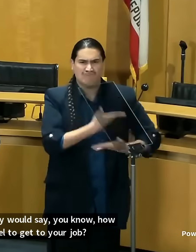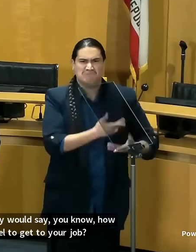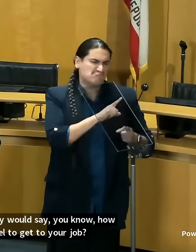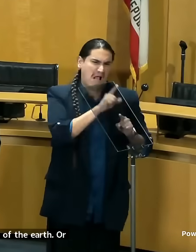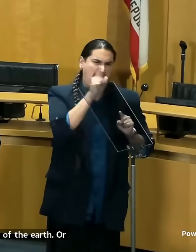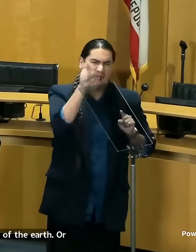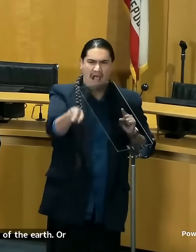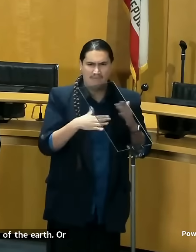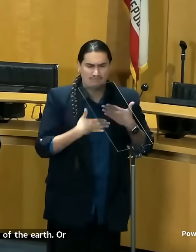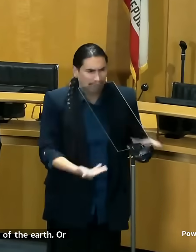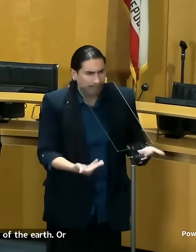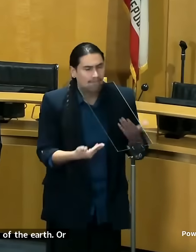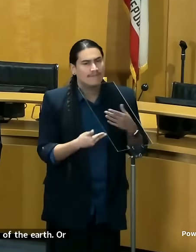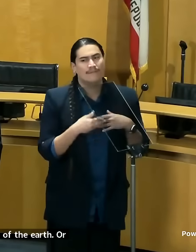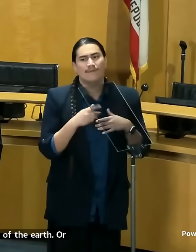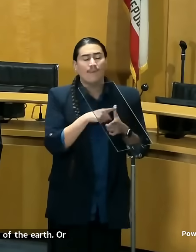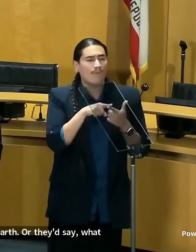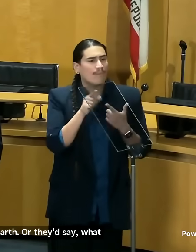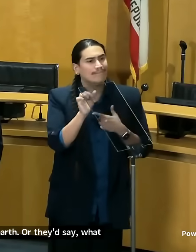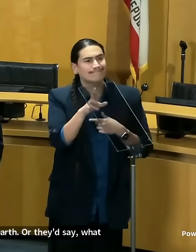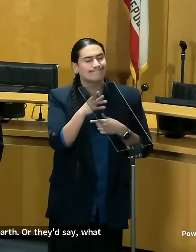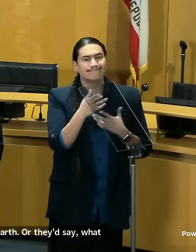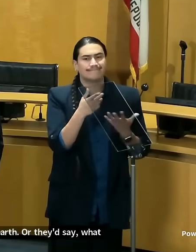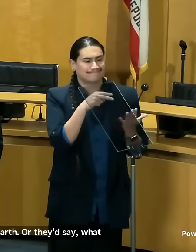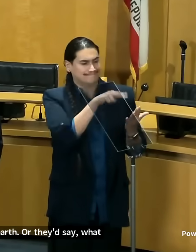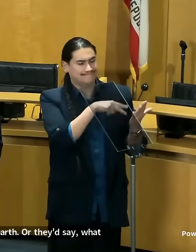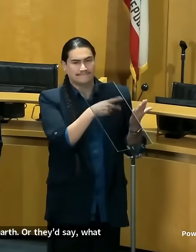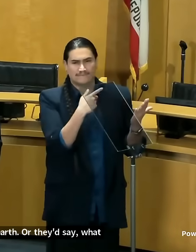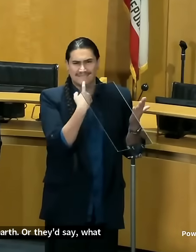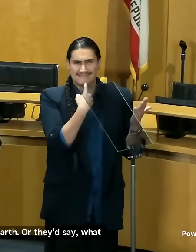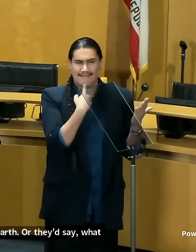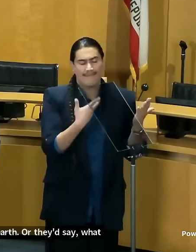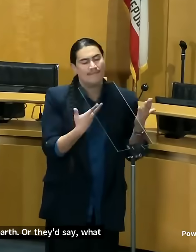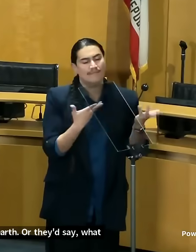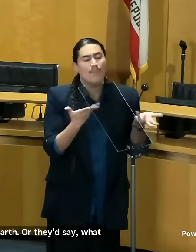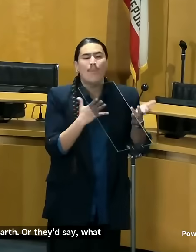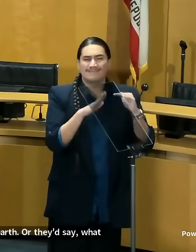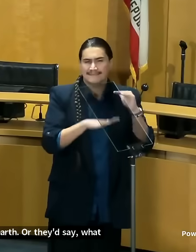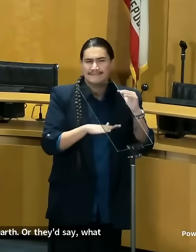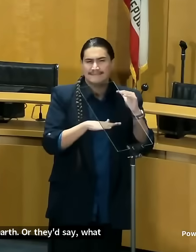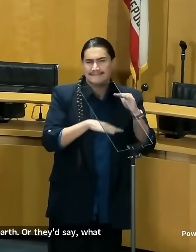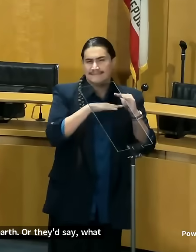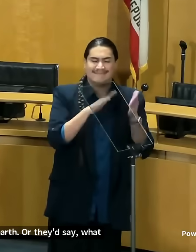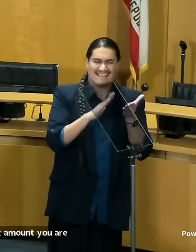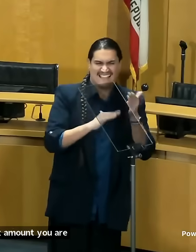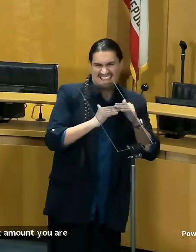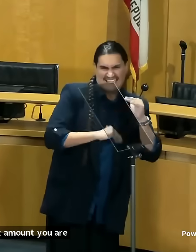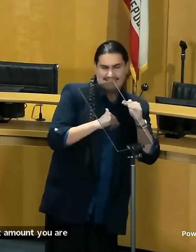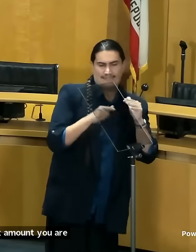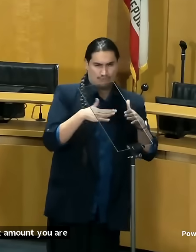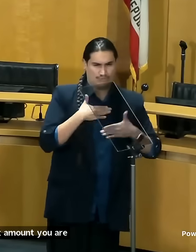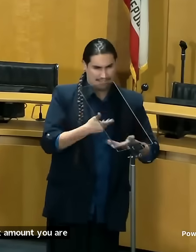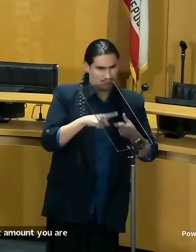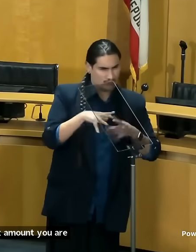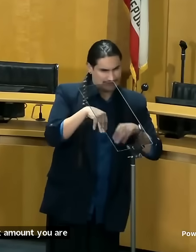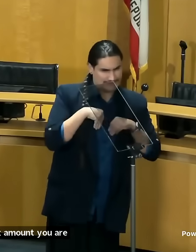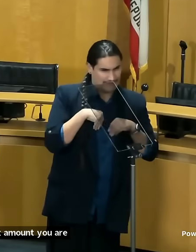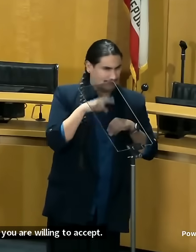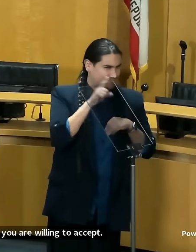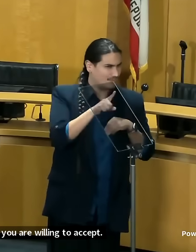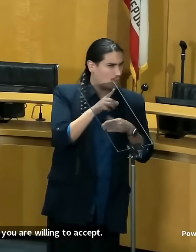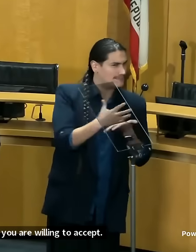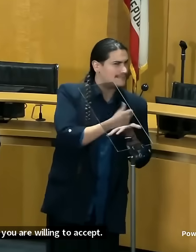say, what is, the least amount you are willing to accept for